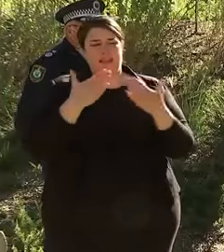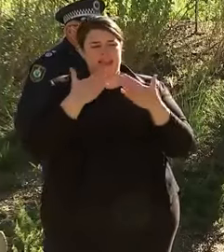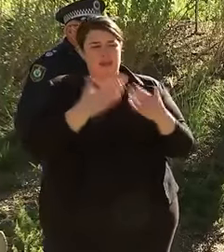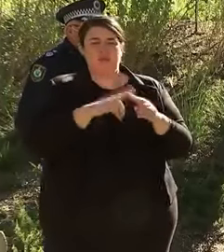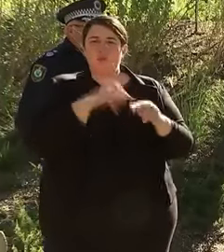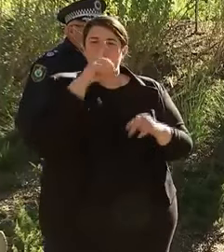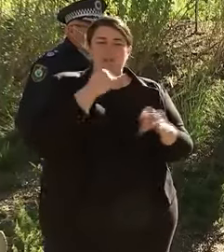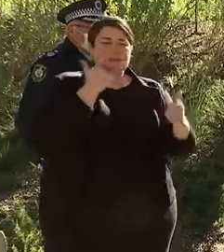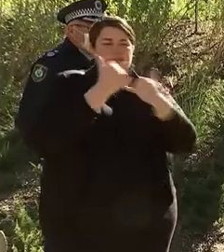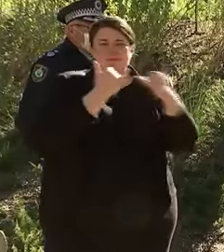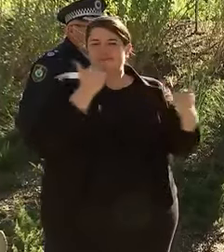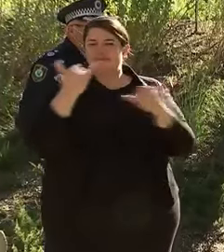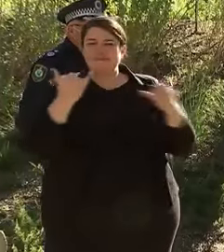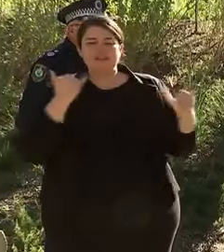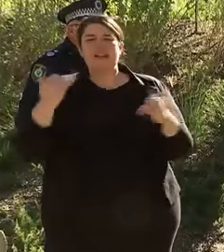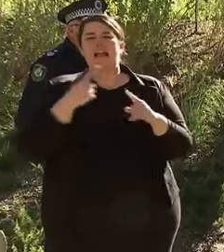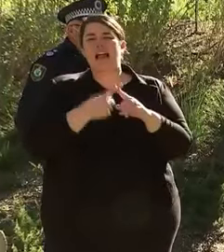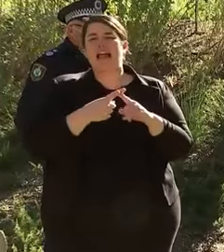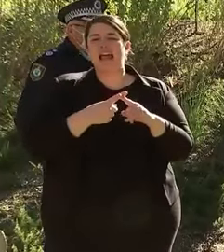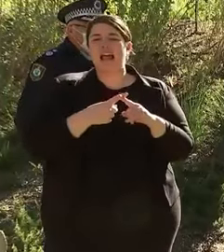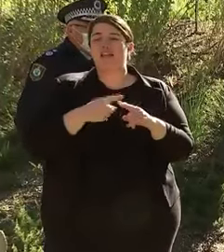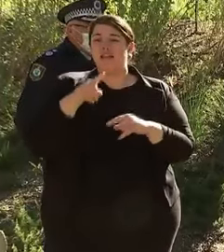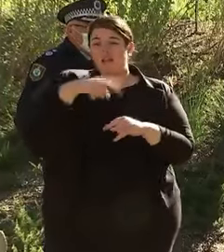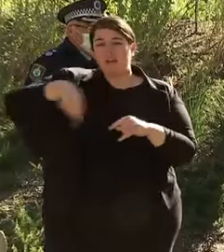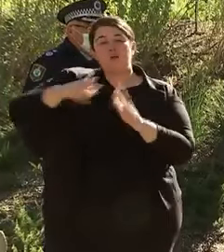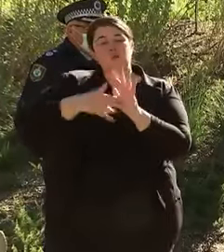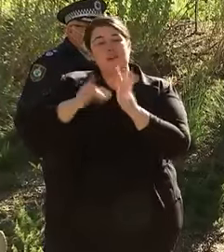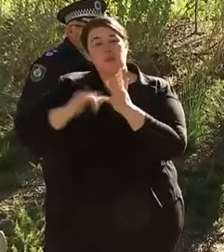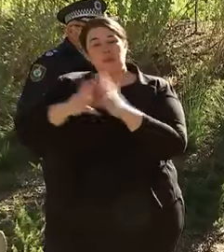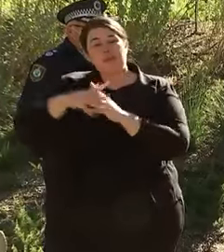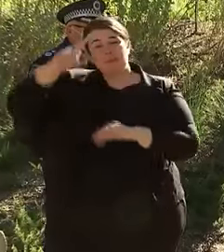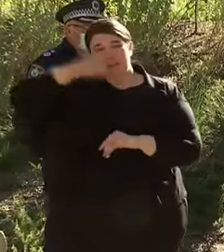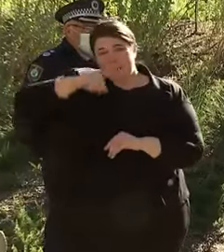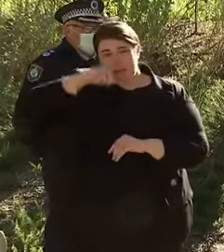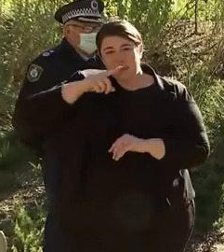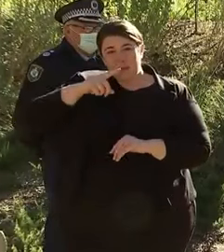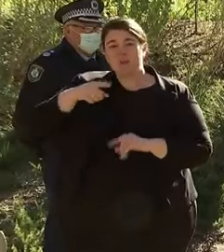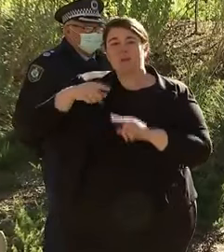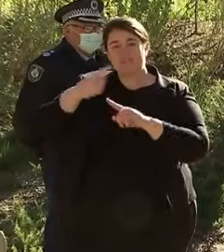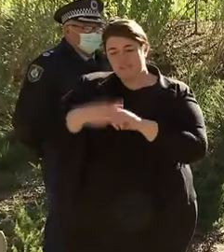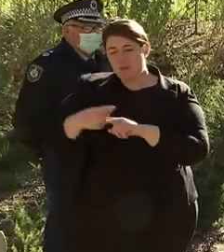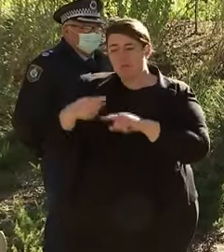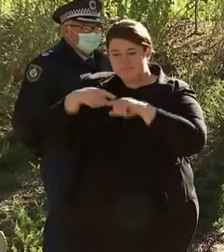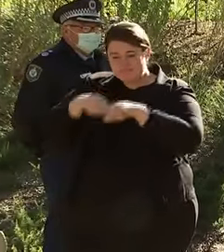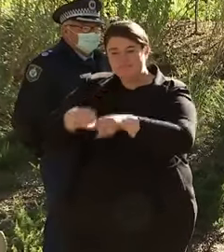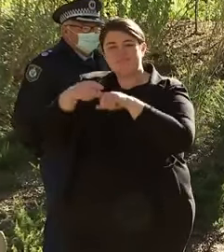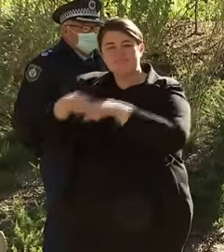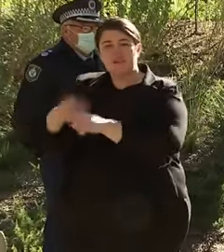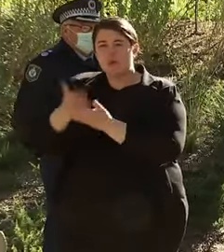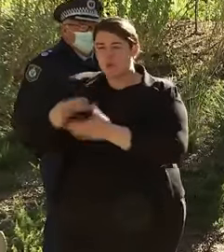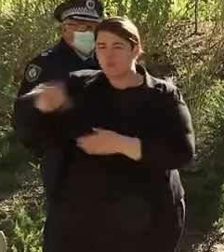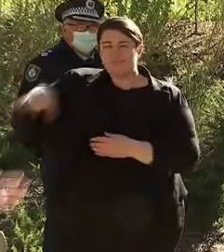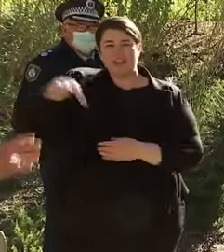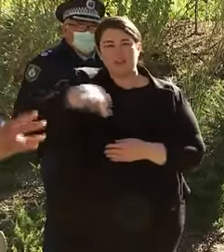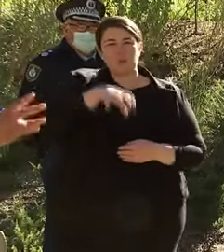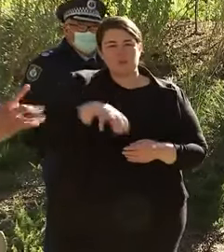contact tracing team and also the community in responding and keeping across and abreast the new venues.